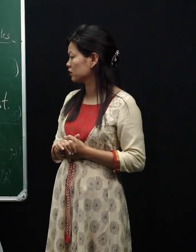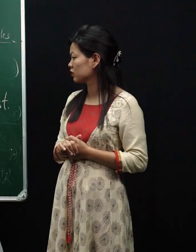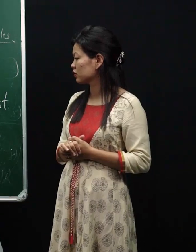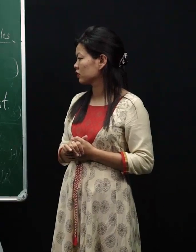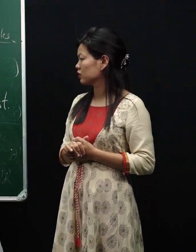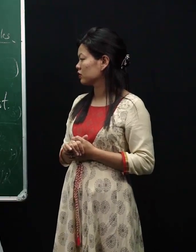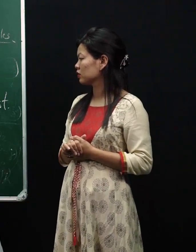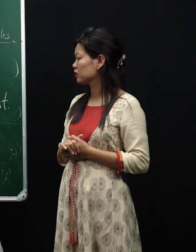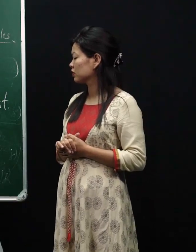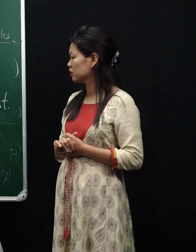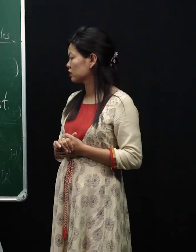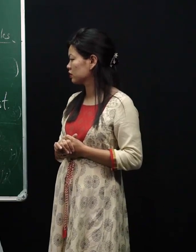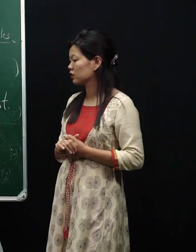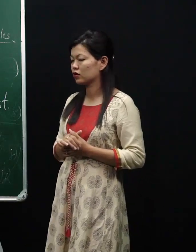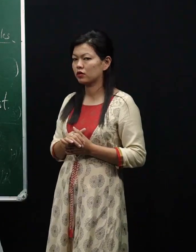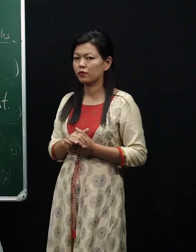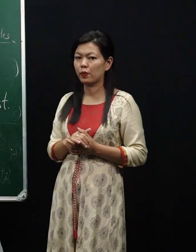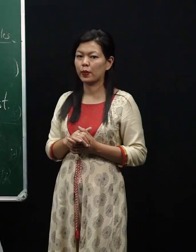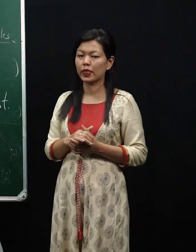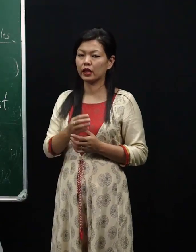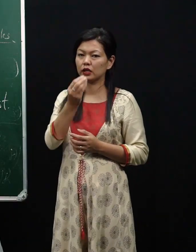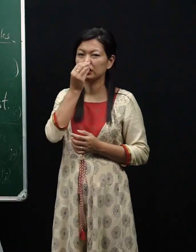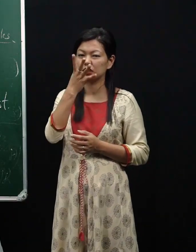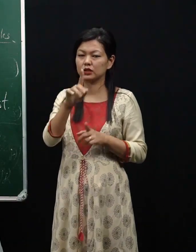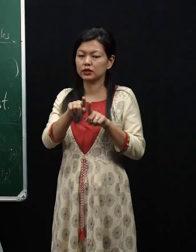Water means, this is very common, right?